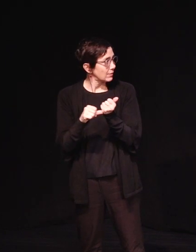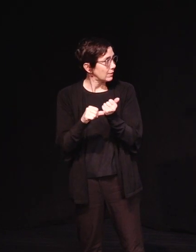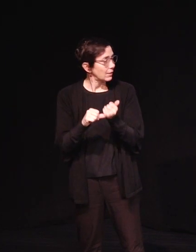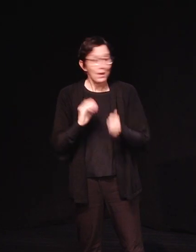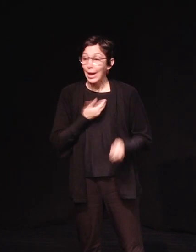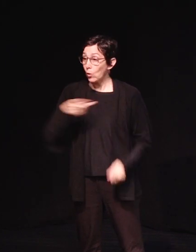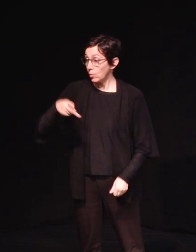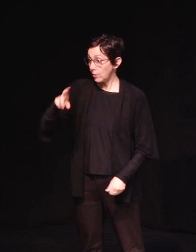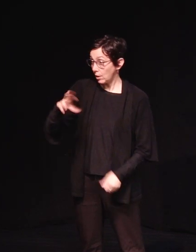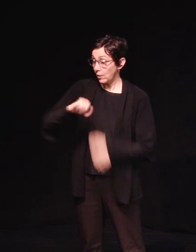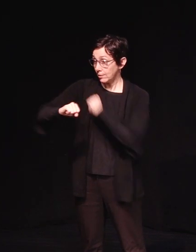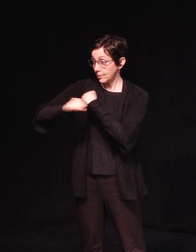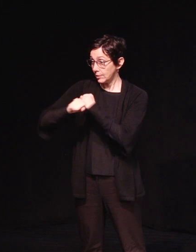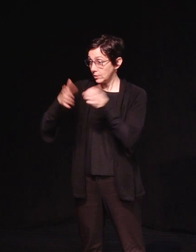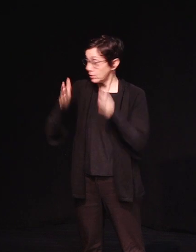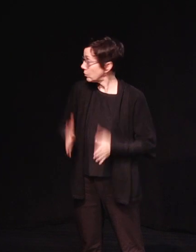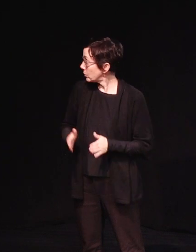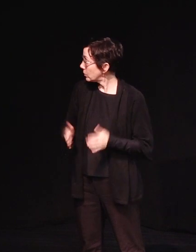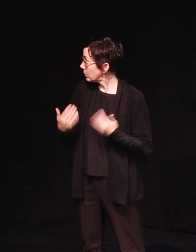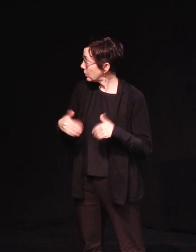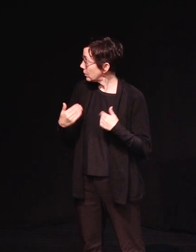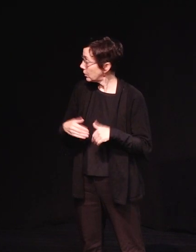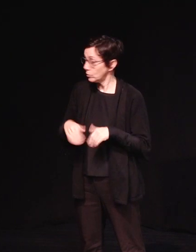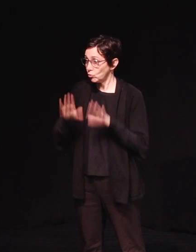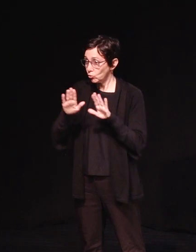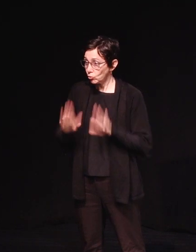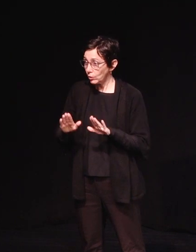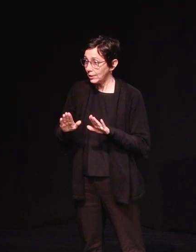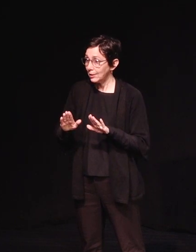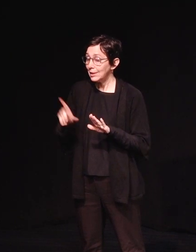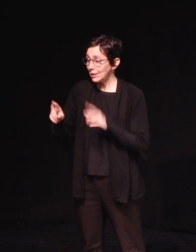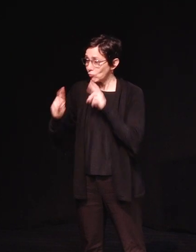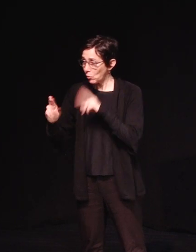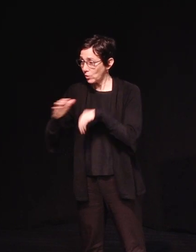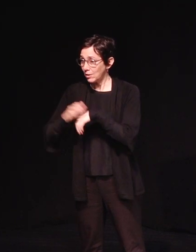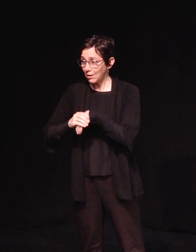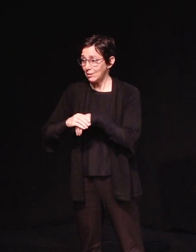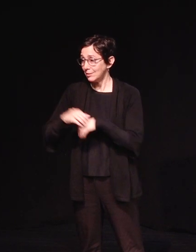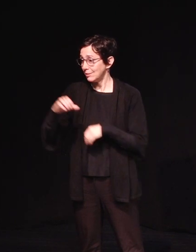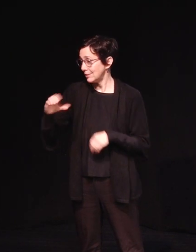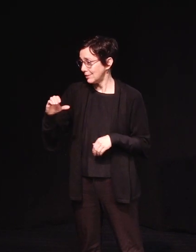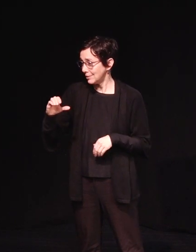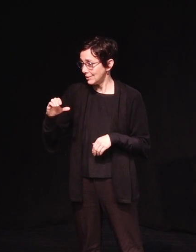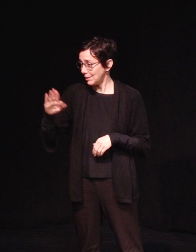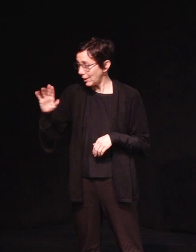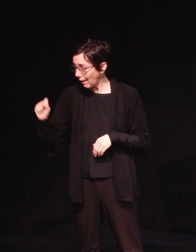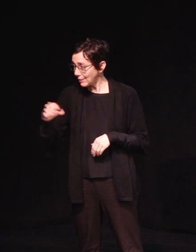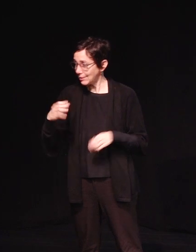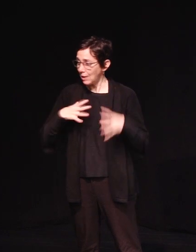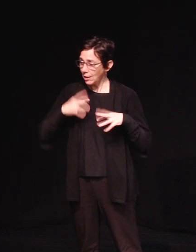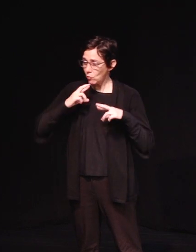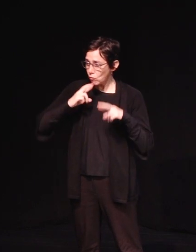Our PR and publicists. We had a great piece today in the Hollywood Reporter and on CBS, and many more coming. ABC